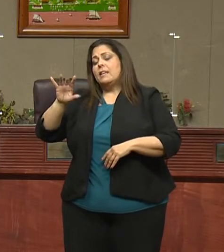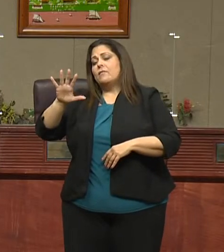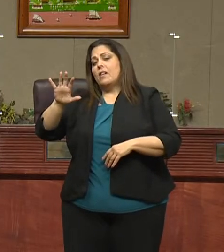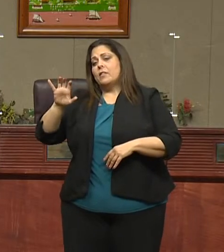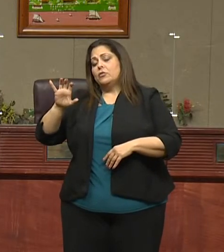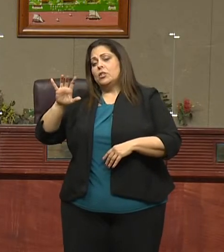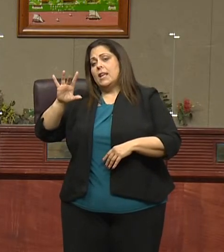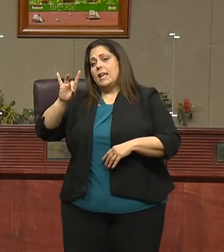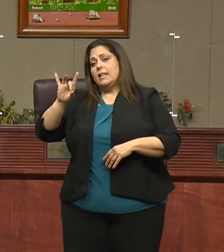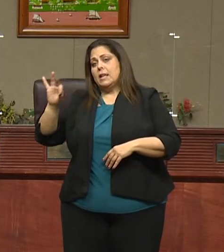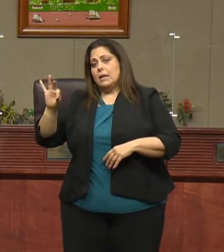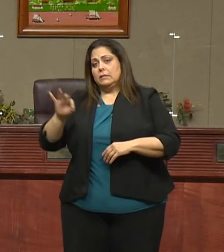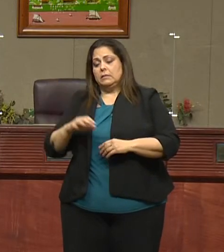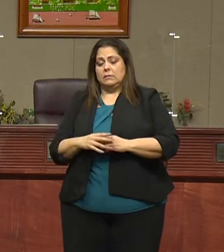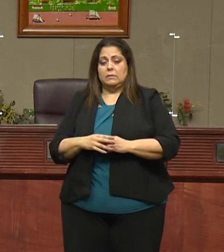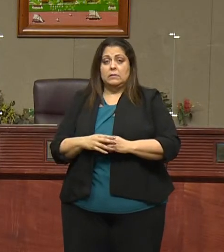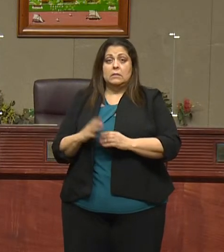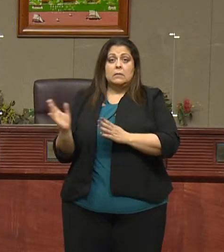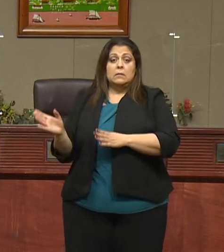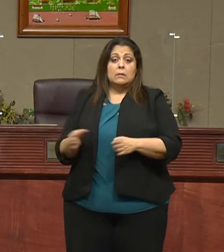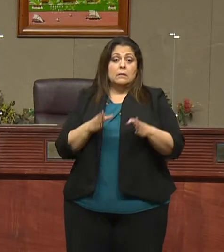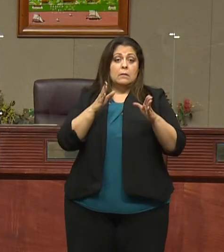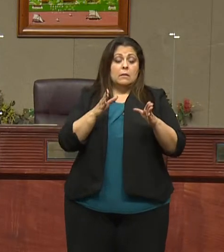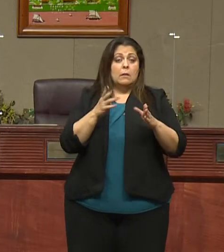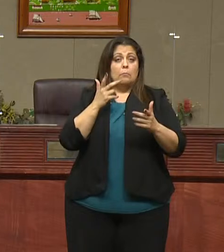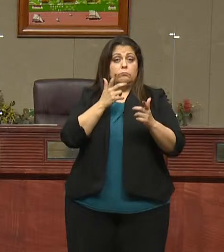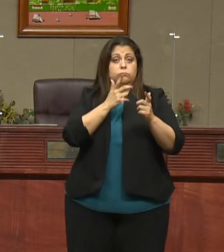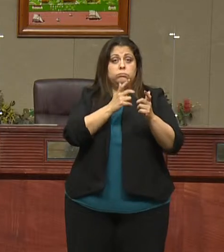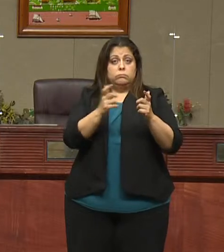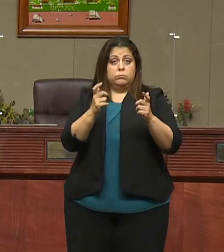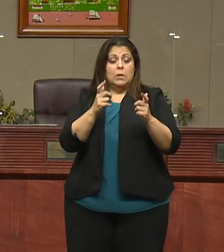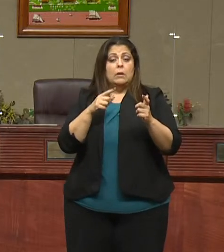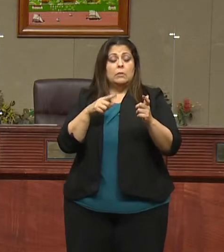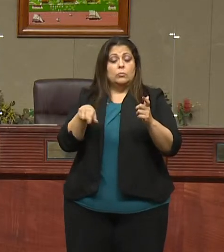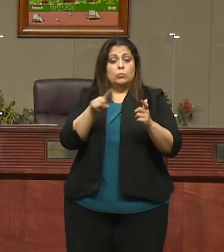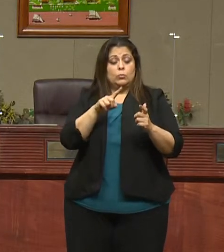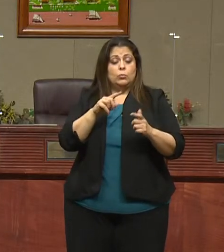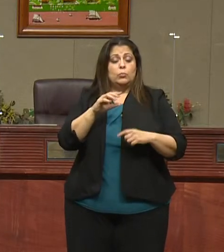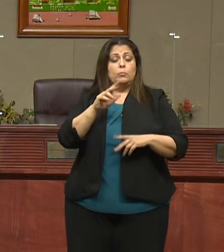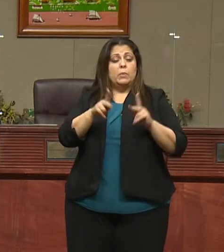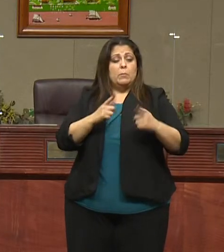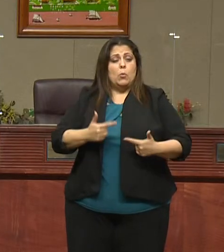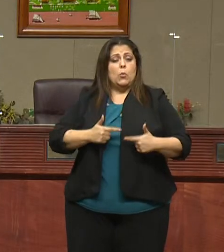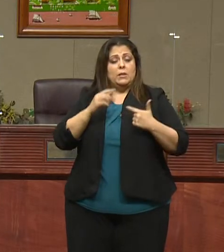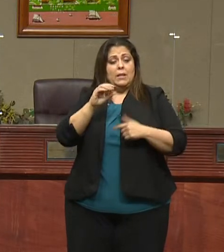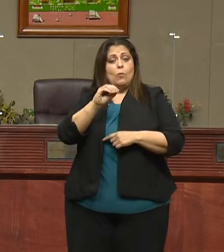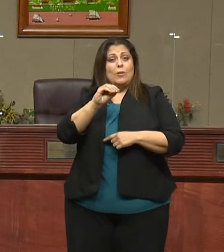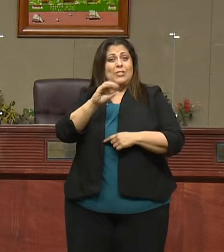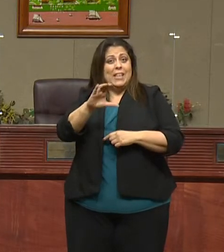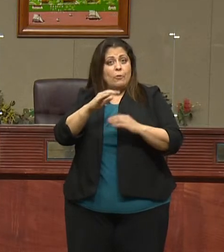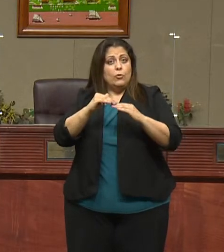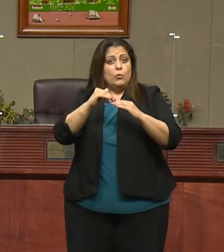238,589. Doses administered to Orange County residents 60 plus,